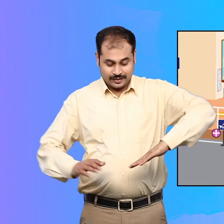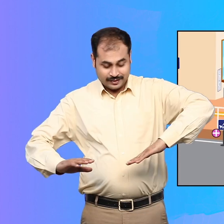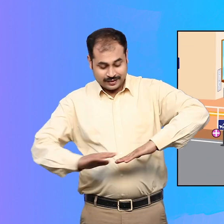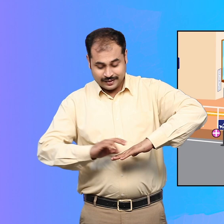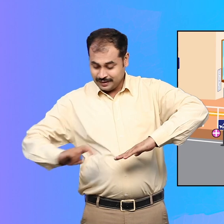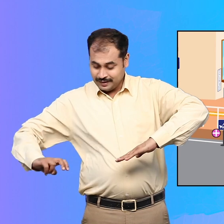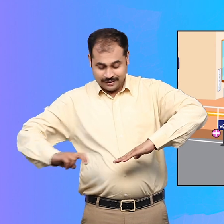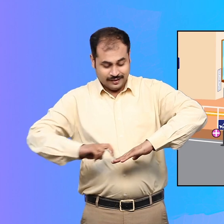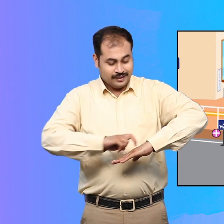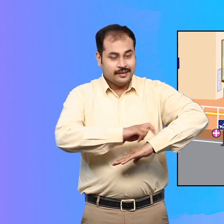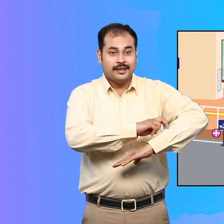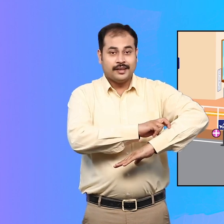Ramp.